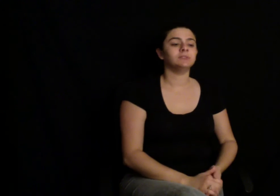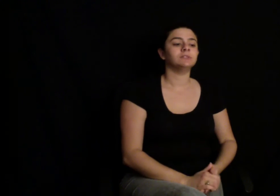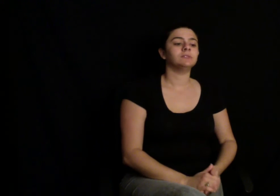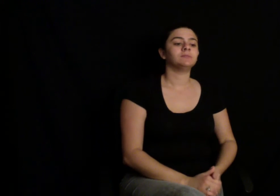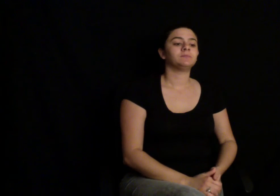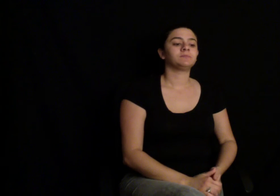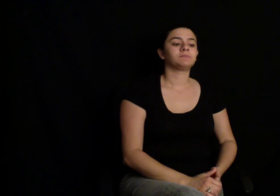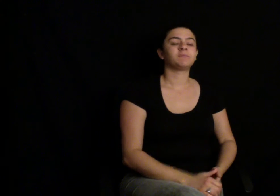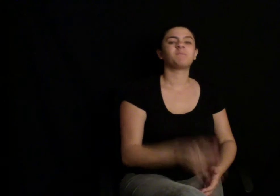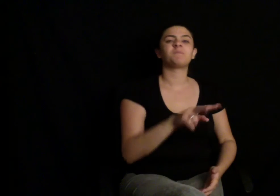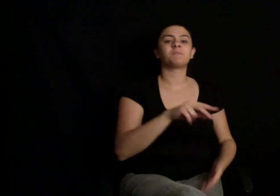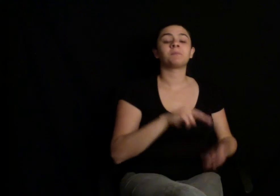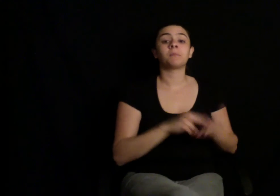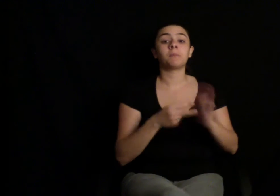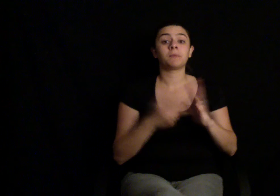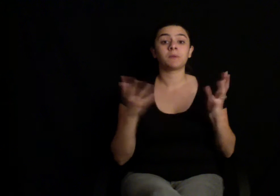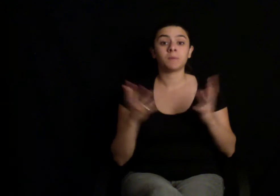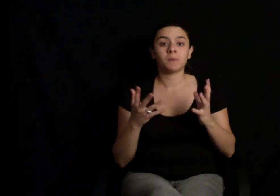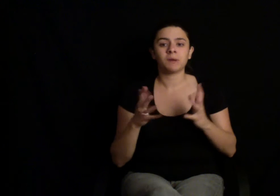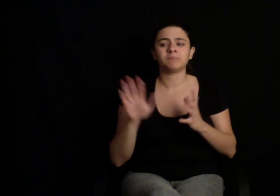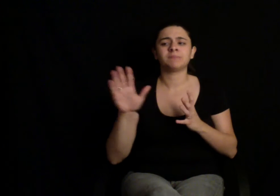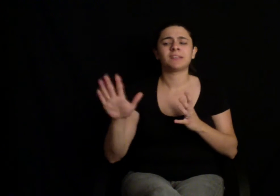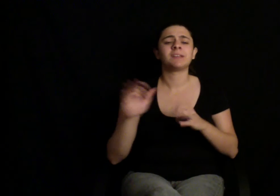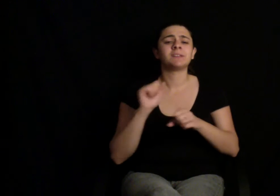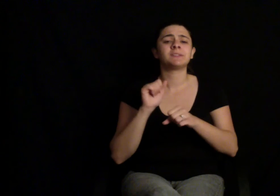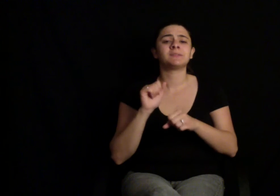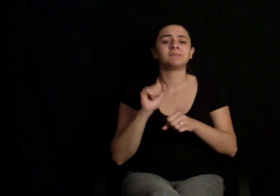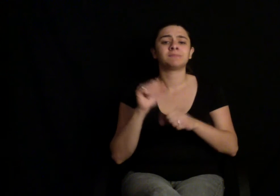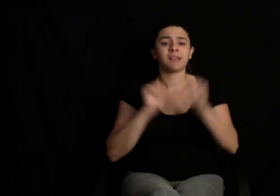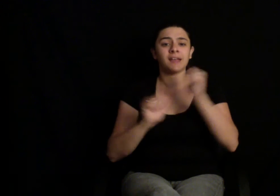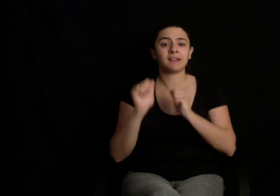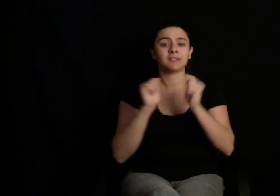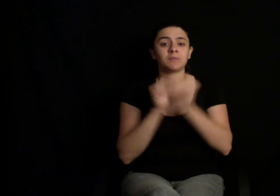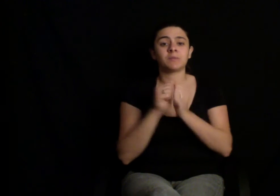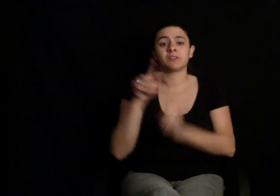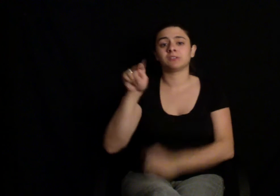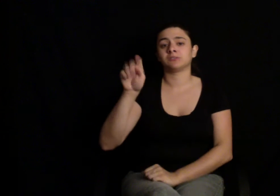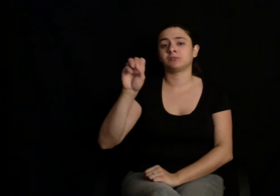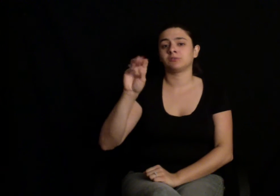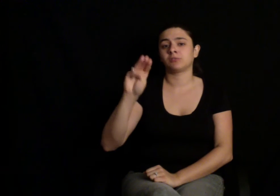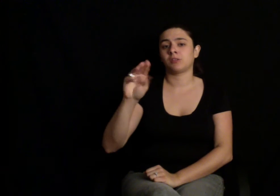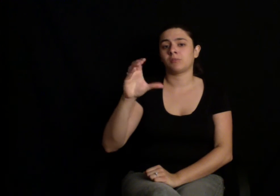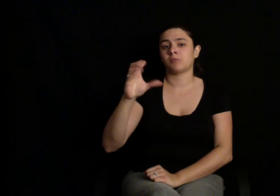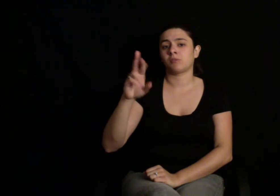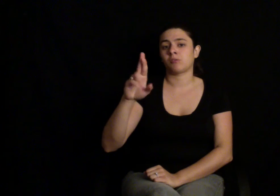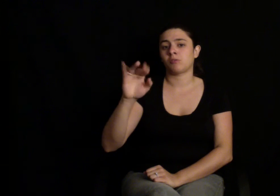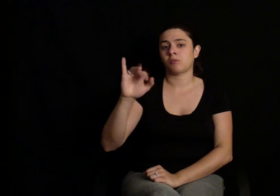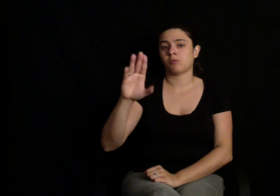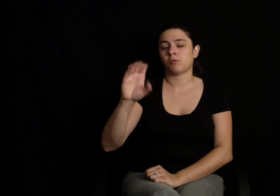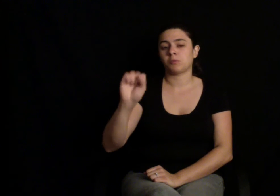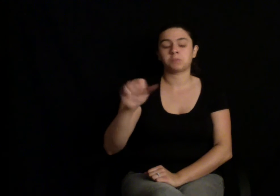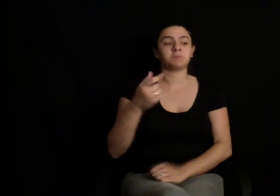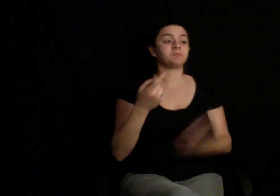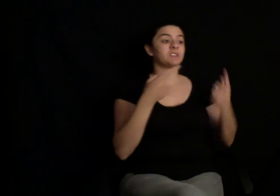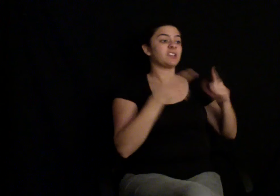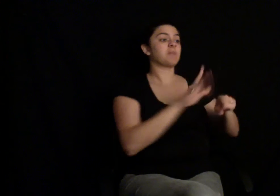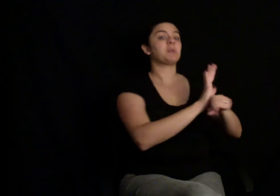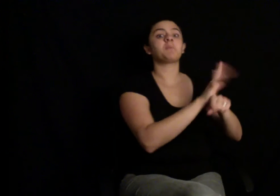Tom Cruise film Jack Reacher. The casting director that I knew needed some extras on set, and so they needed